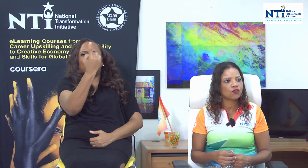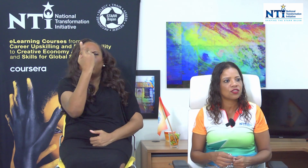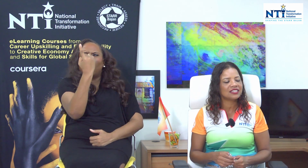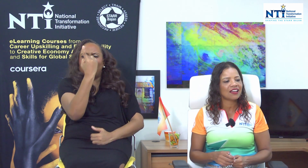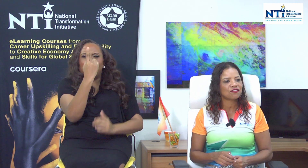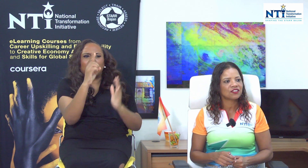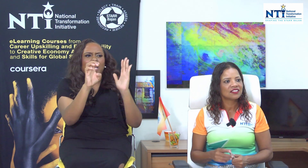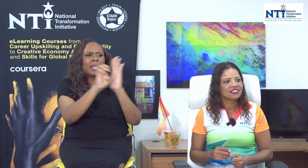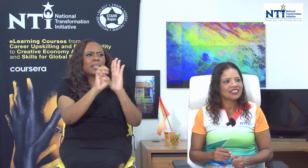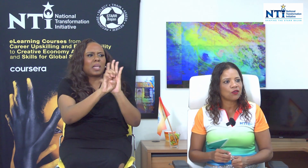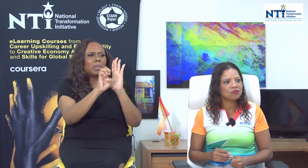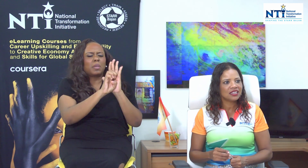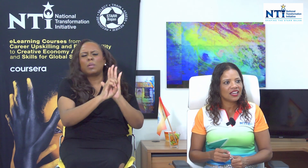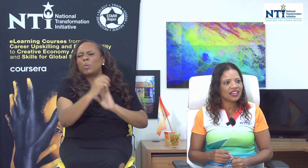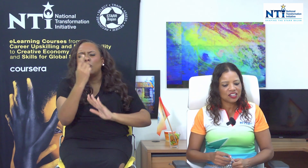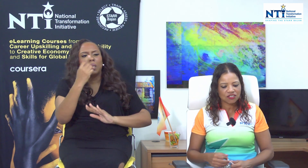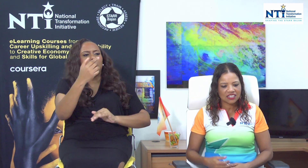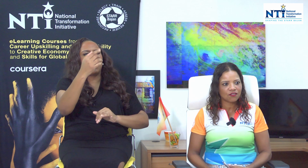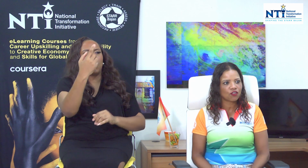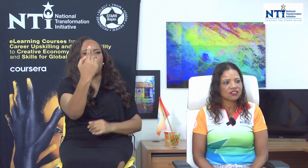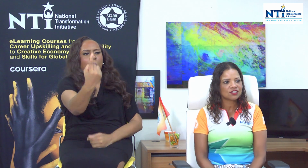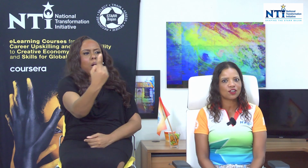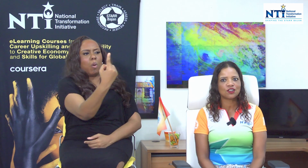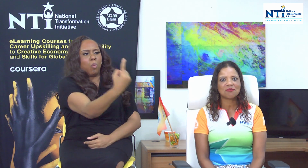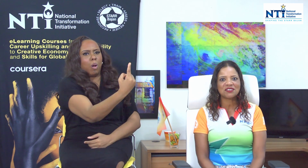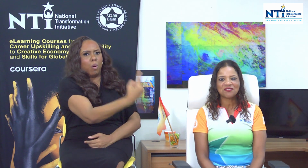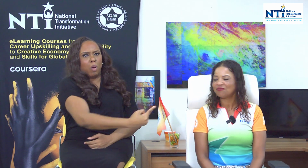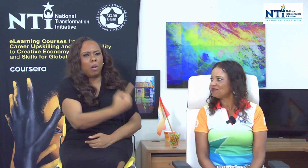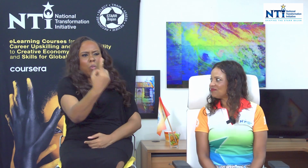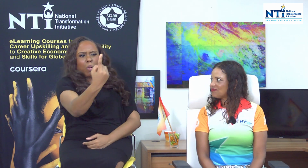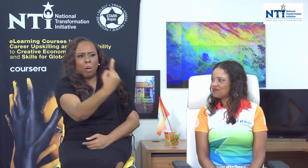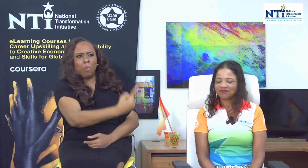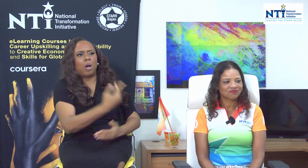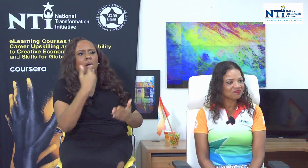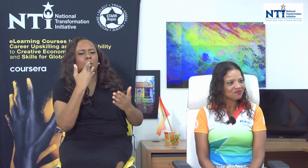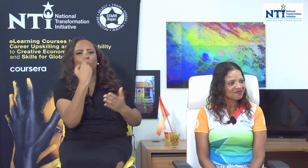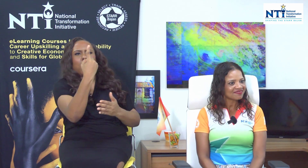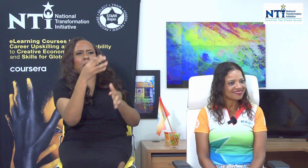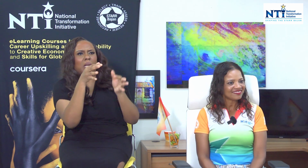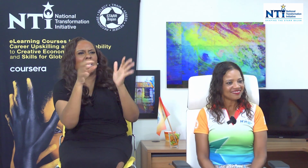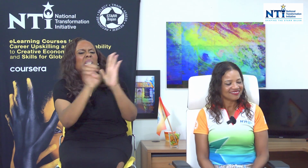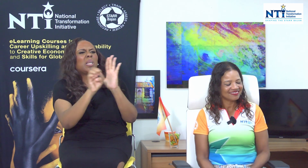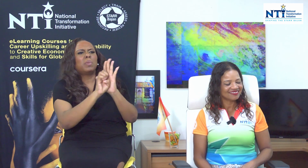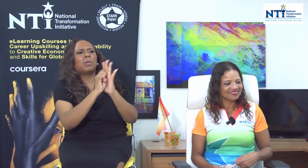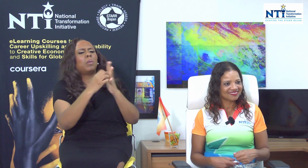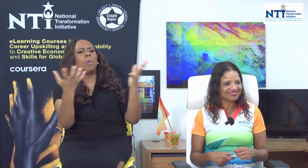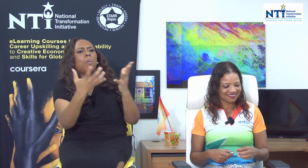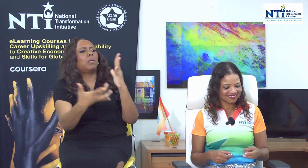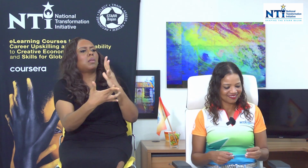for the deaf that would be interesting for us to learn about?